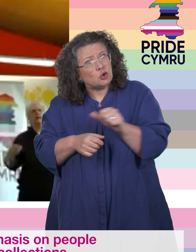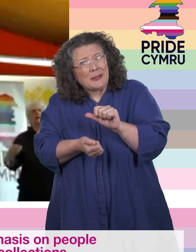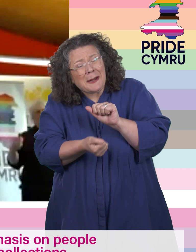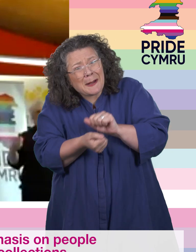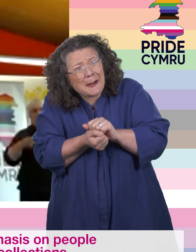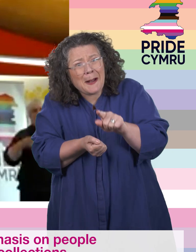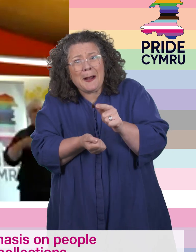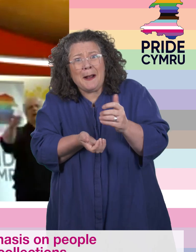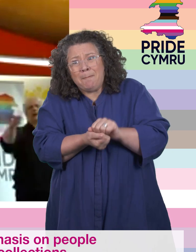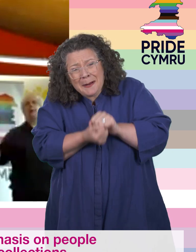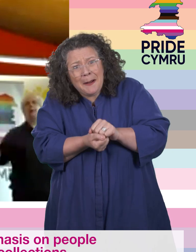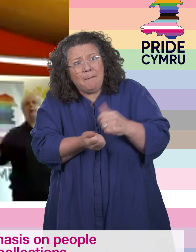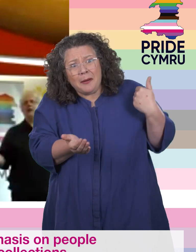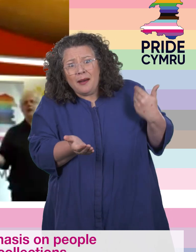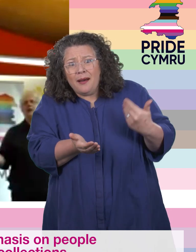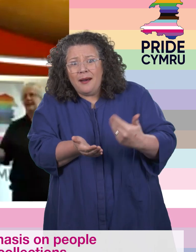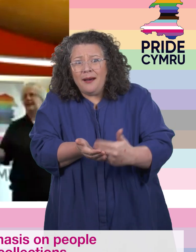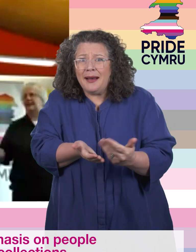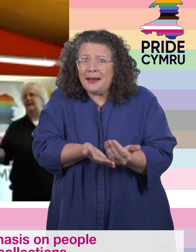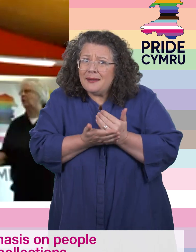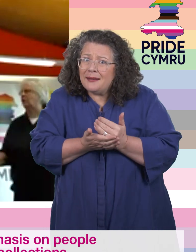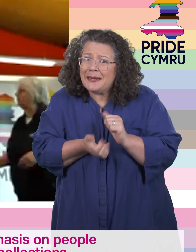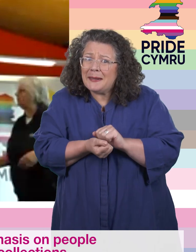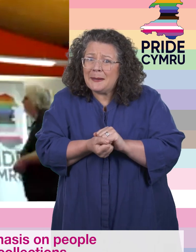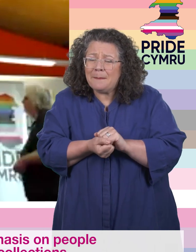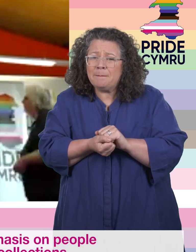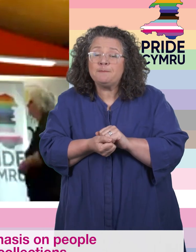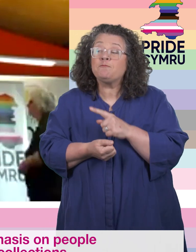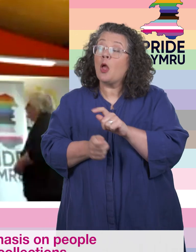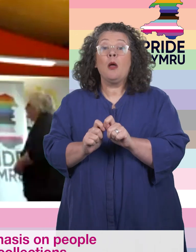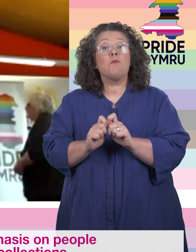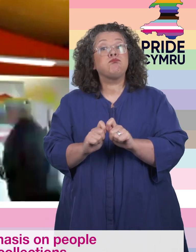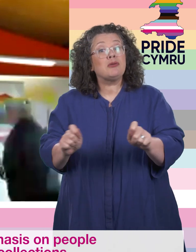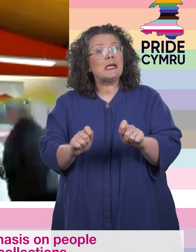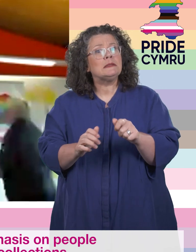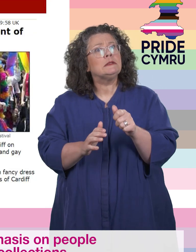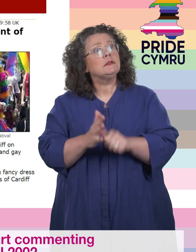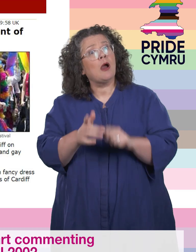there wasn't enough emphasis, people like you, to say keep your collections.